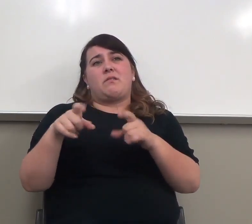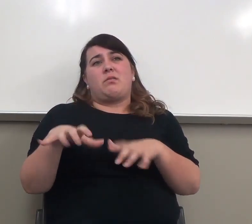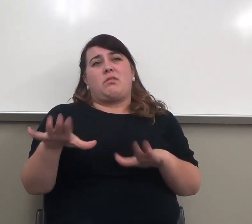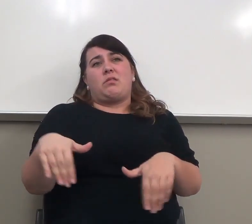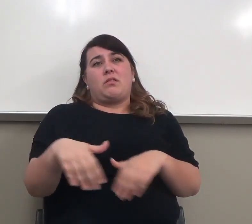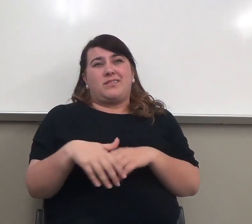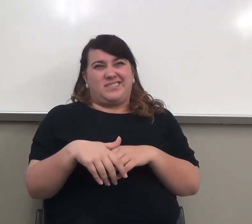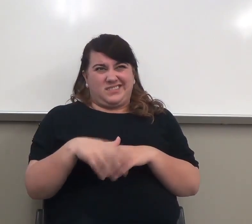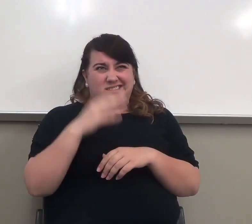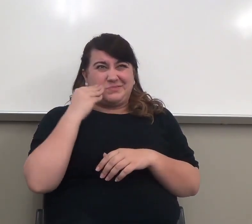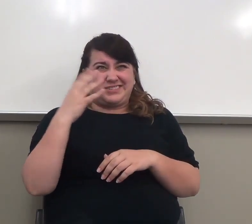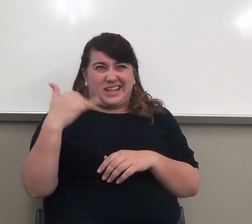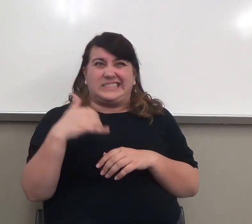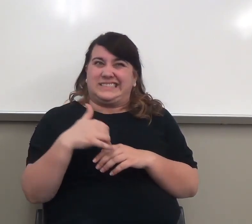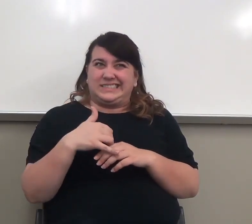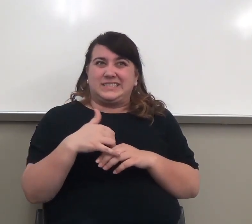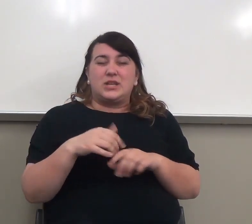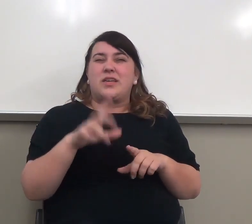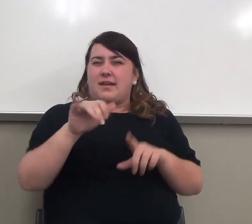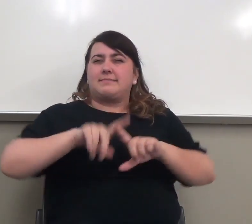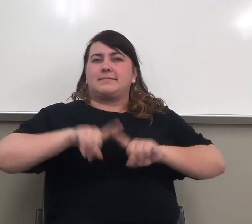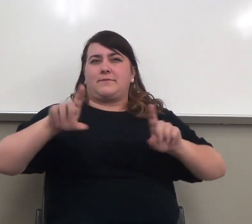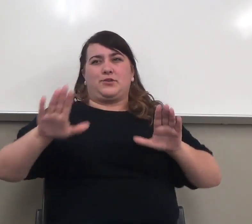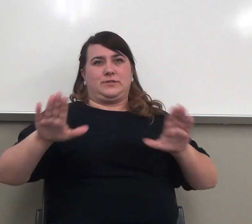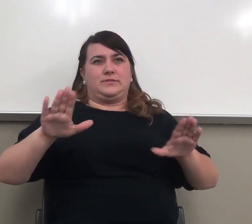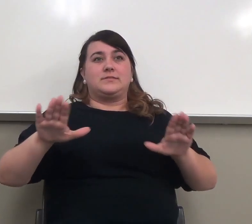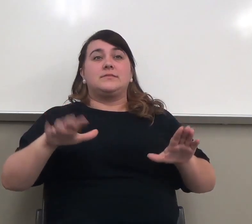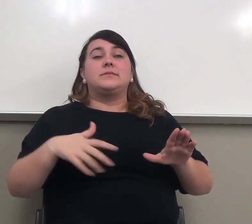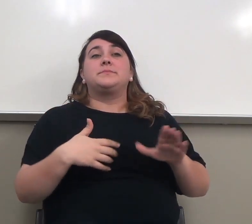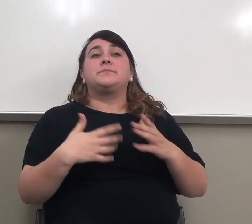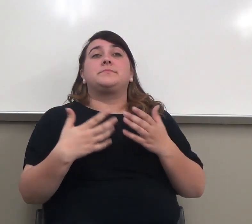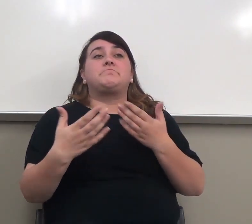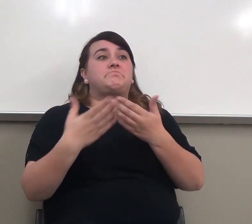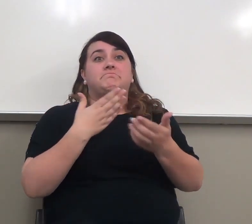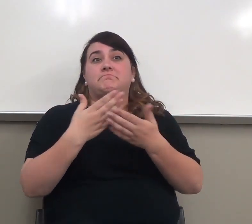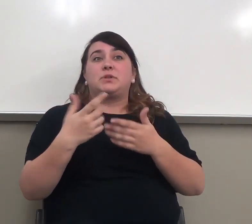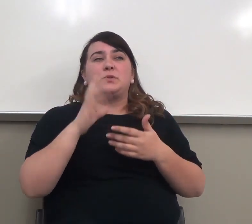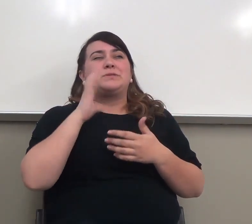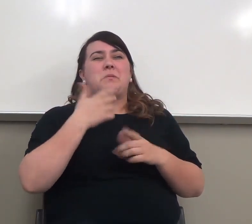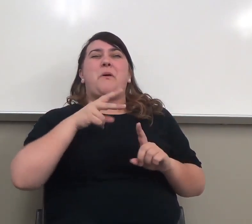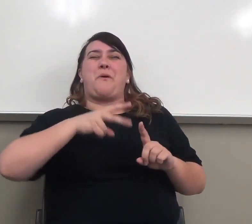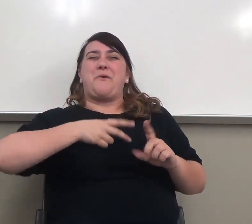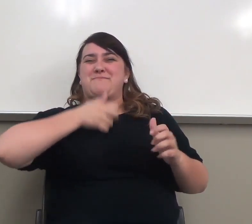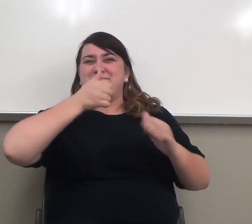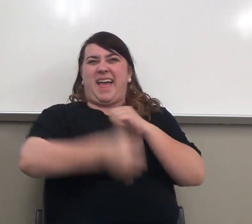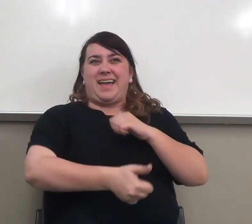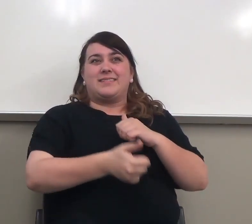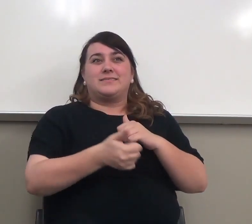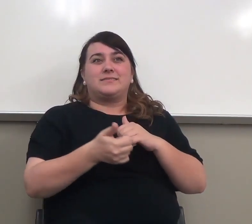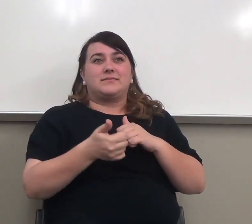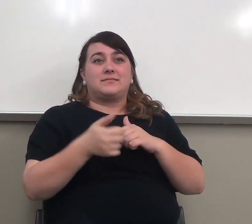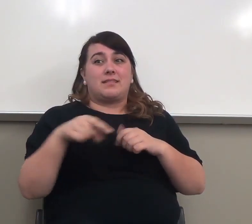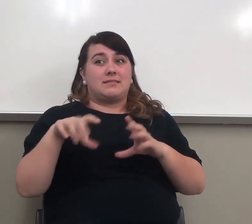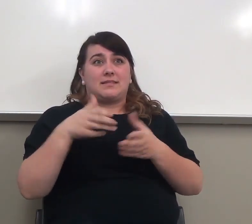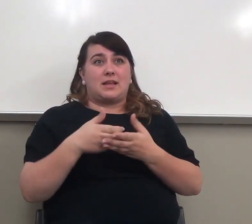Yeah, so that's the difference. Even if you have, even if it looks like you're going to pass, you can't just say, oh, I don't